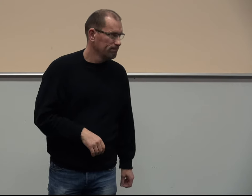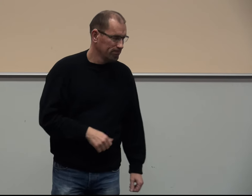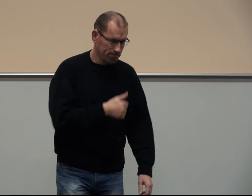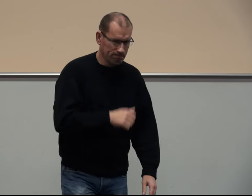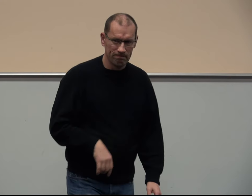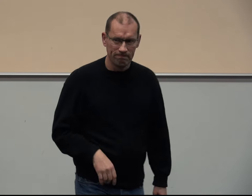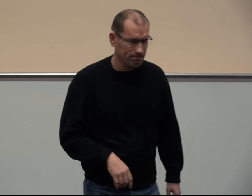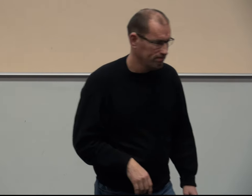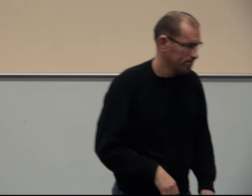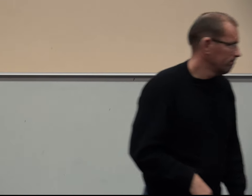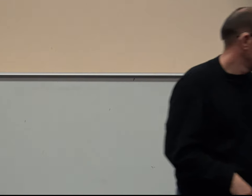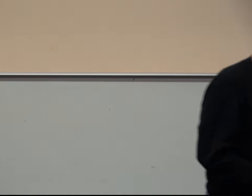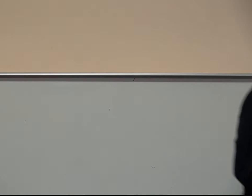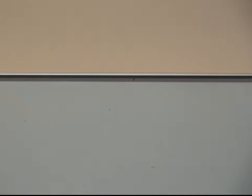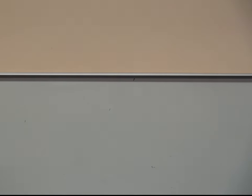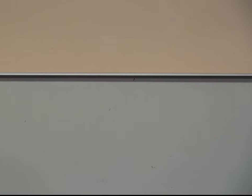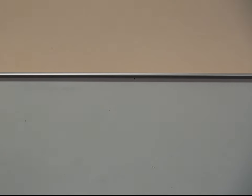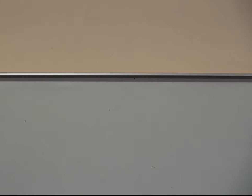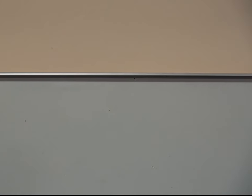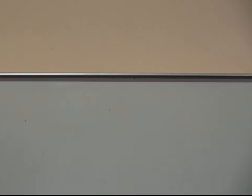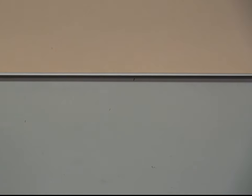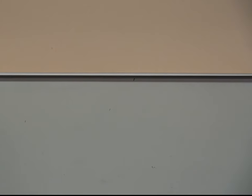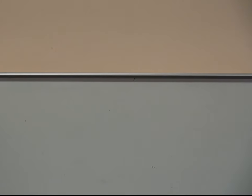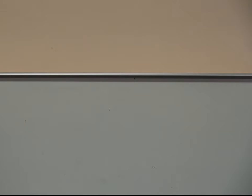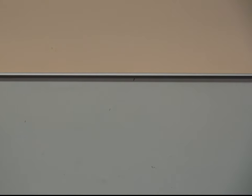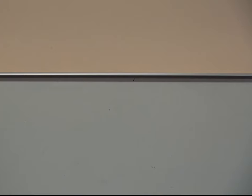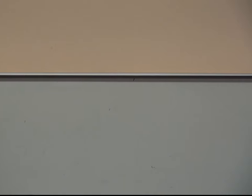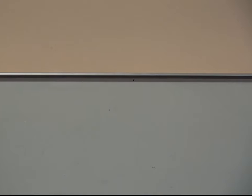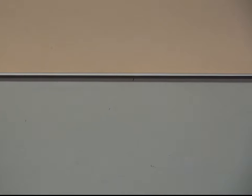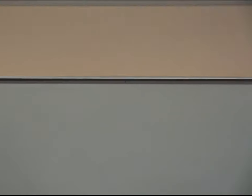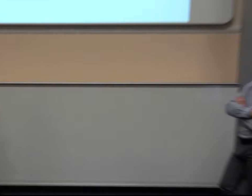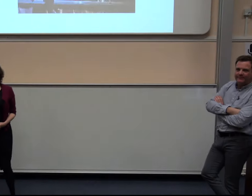So there is good news on the horizon.